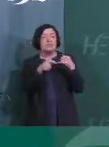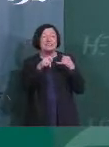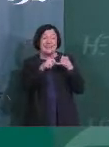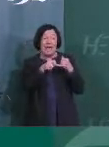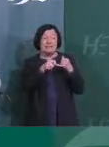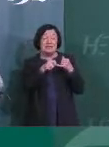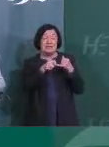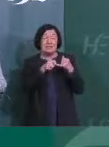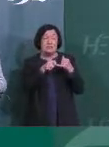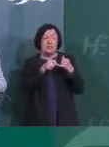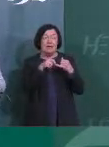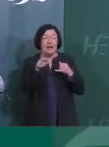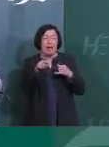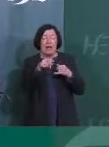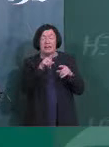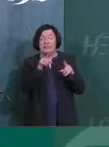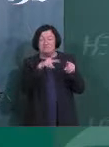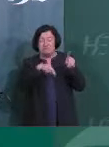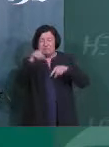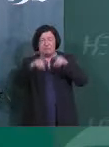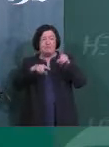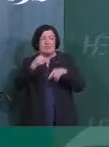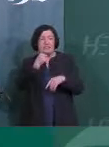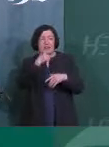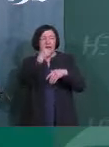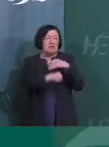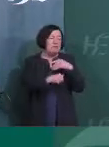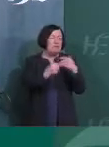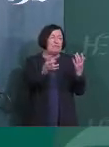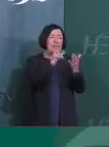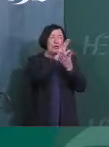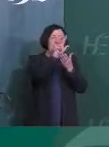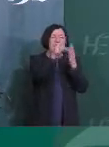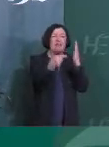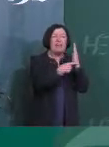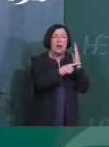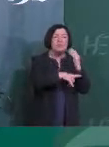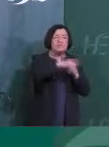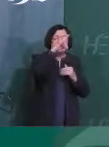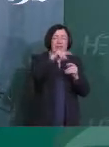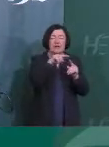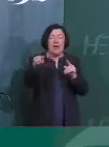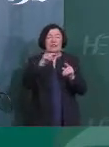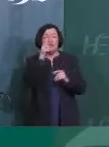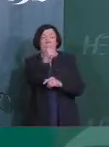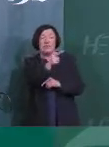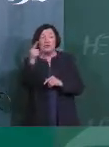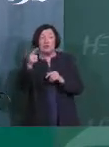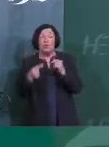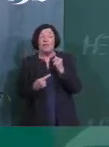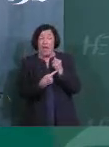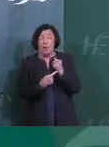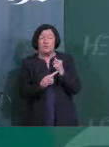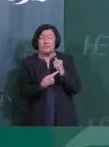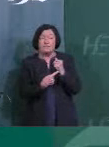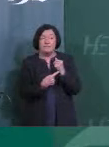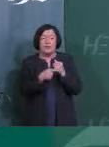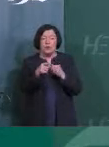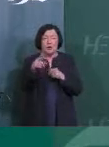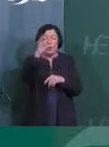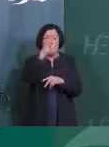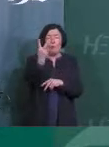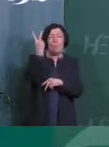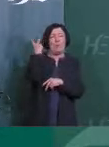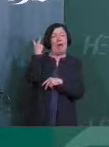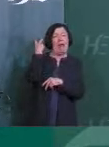tests, and that ranges on certain days anywhere between 13,000 and a peak day at 22,000. When you look